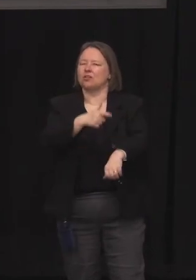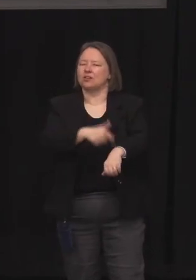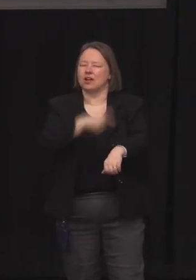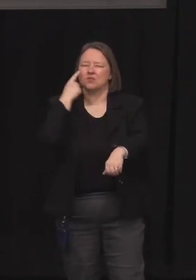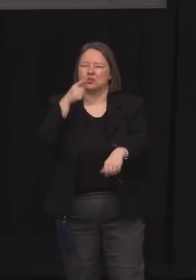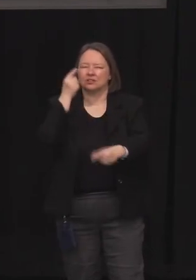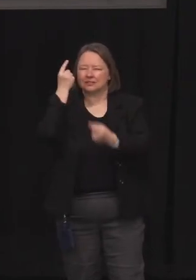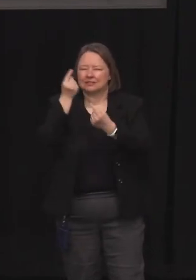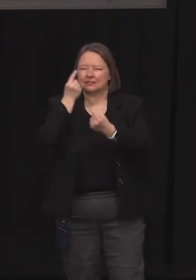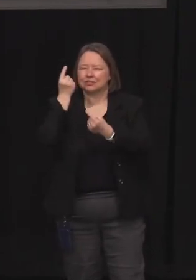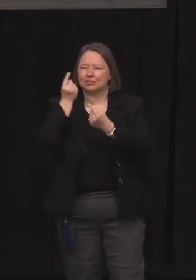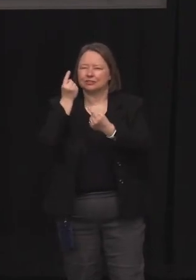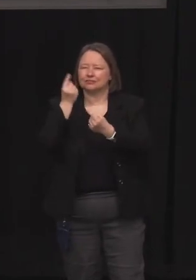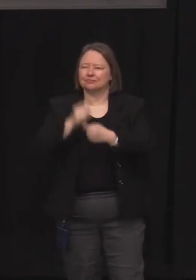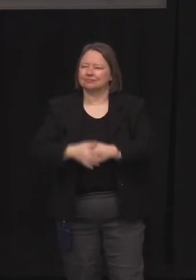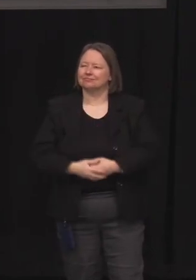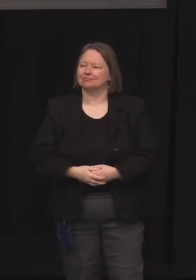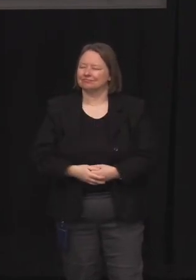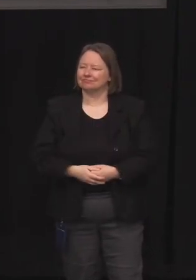to consider.